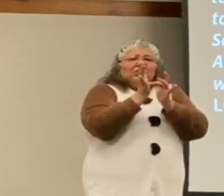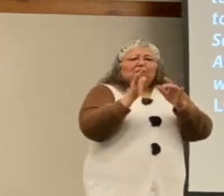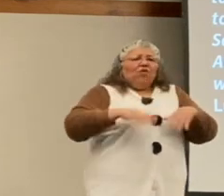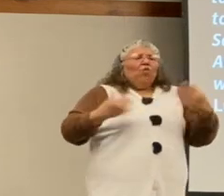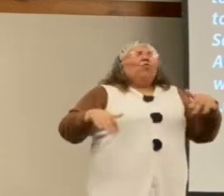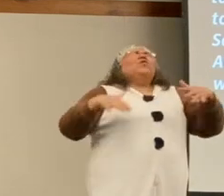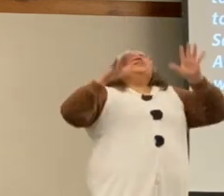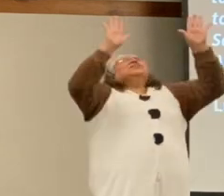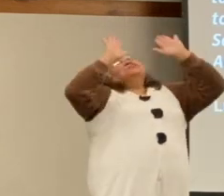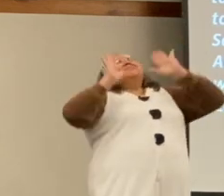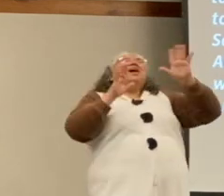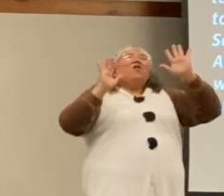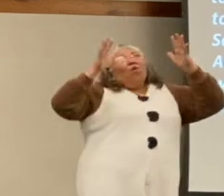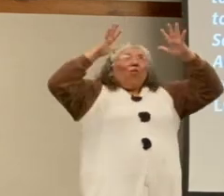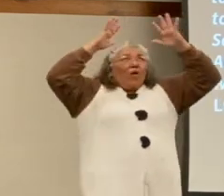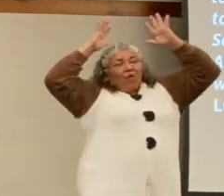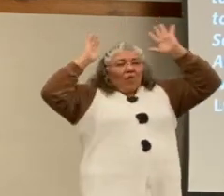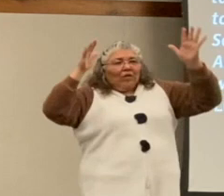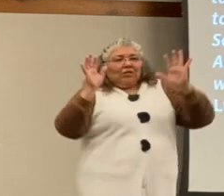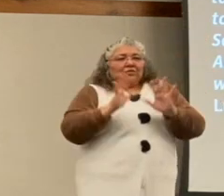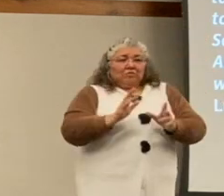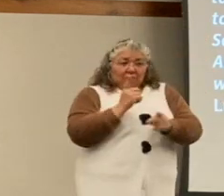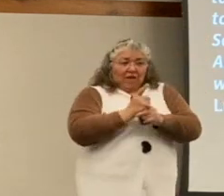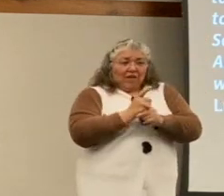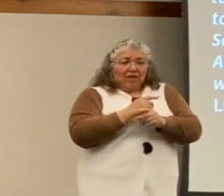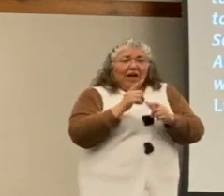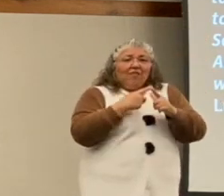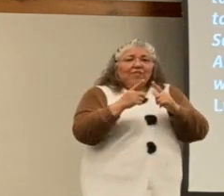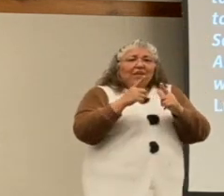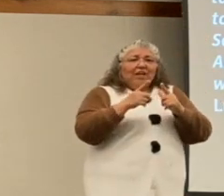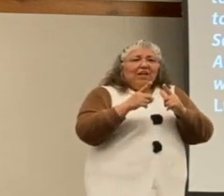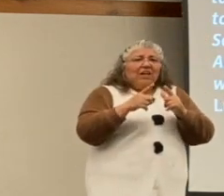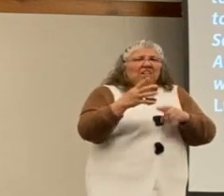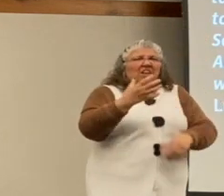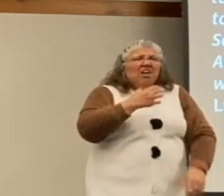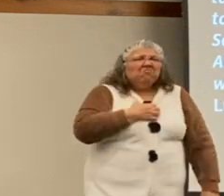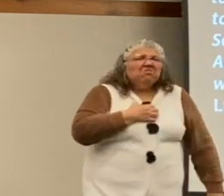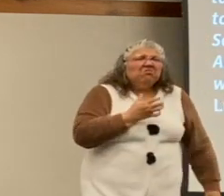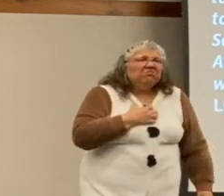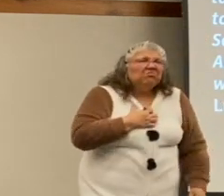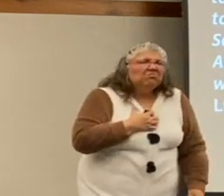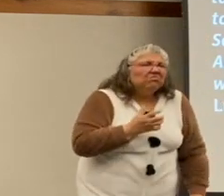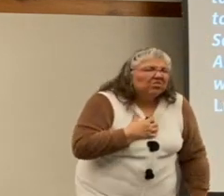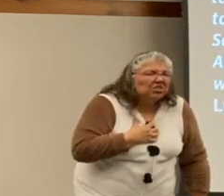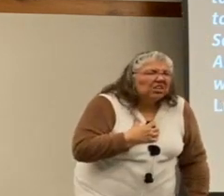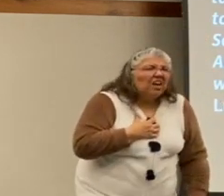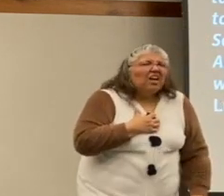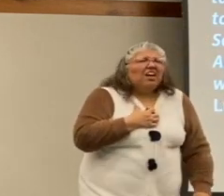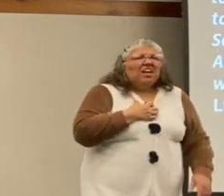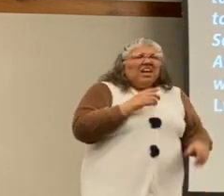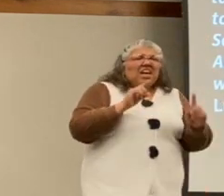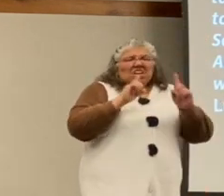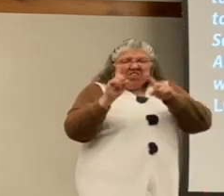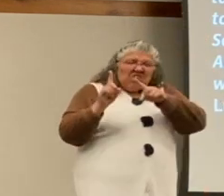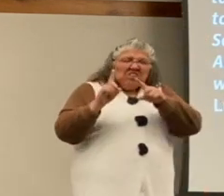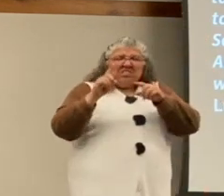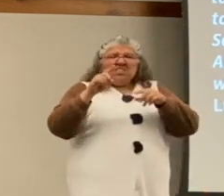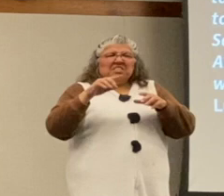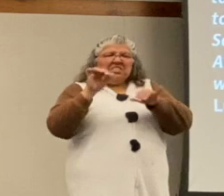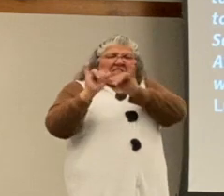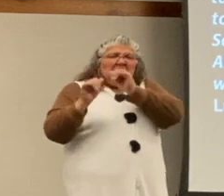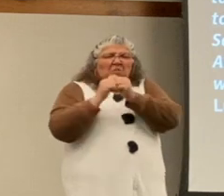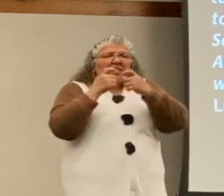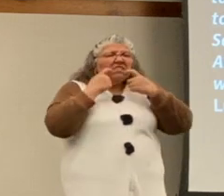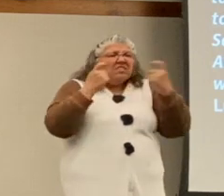this is amazing. This is so good. Right? And then they begin to complain. He's gone to stay with a simple